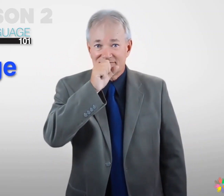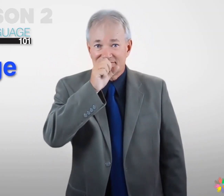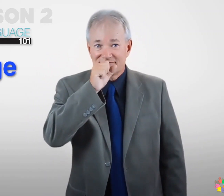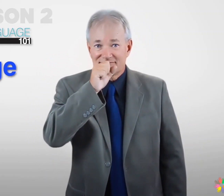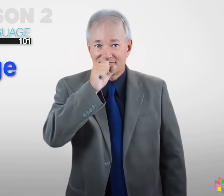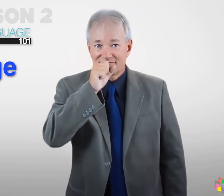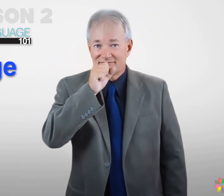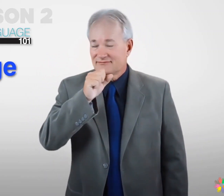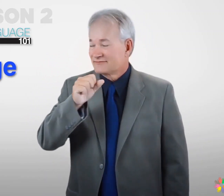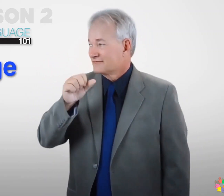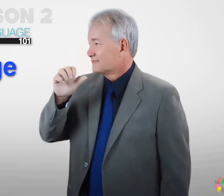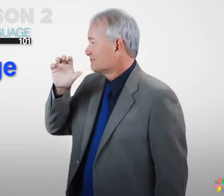Orange.